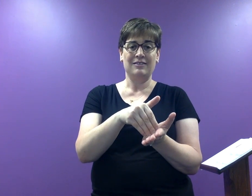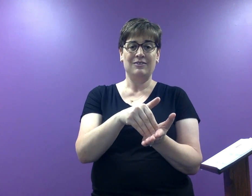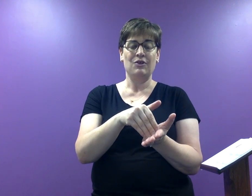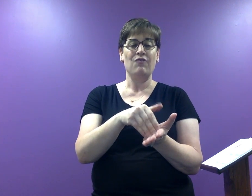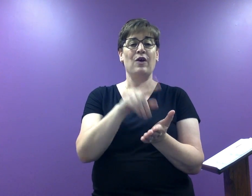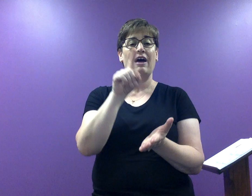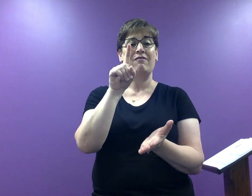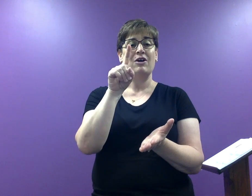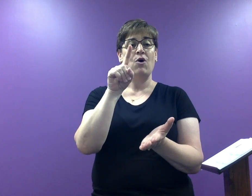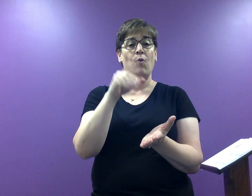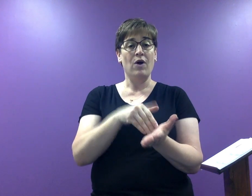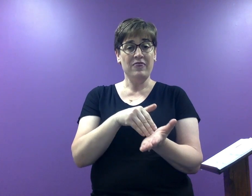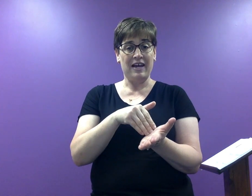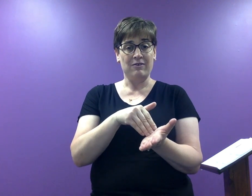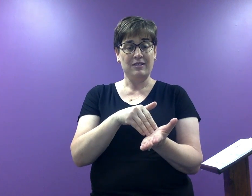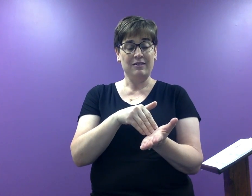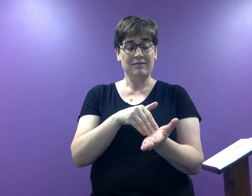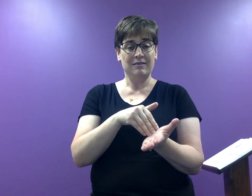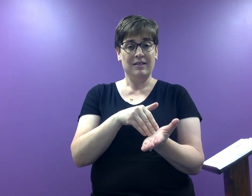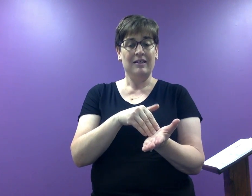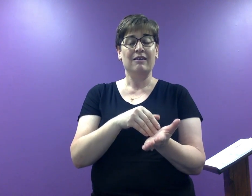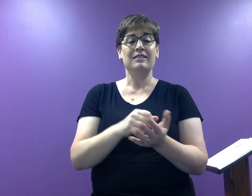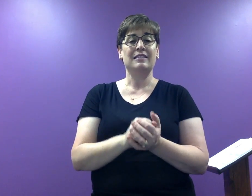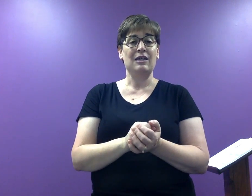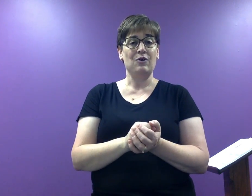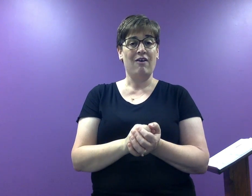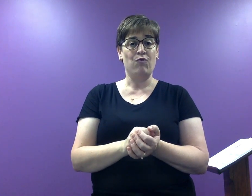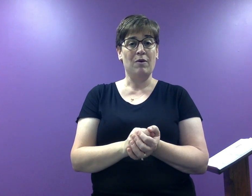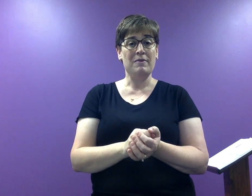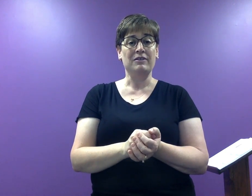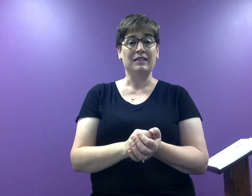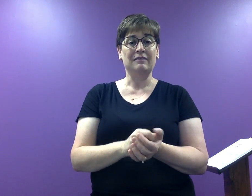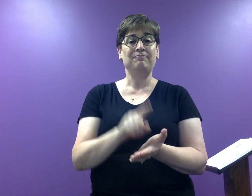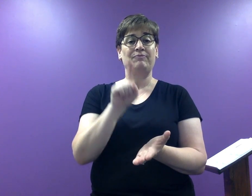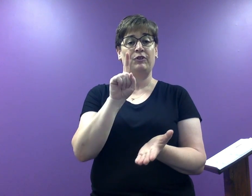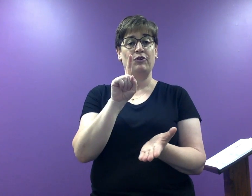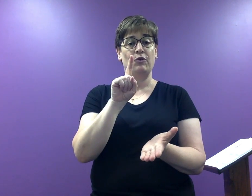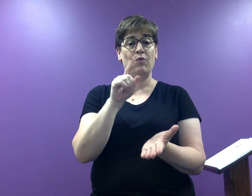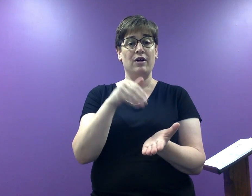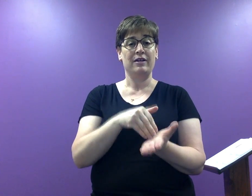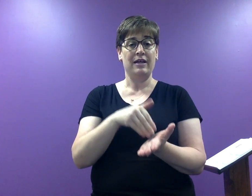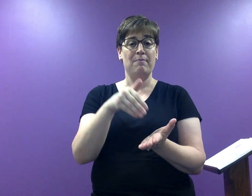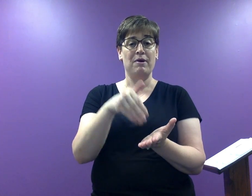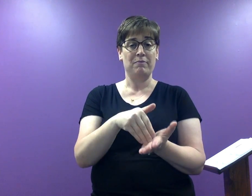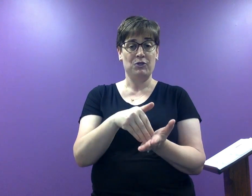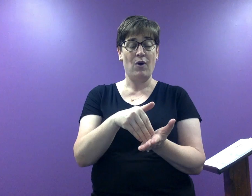So if you have 1,000, now let's say you have 1 million, you're going to do 1 and bump it